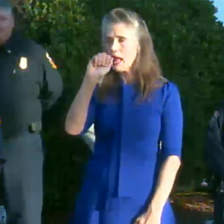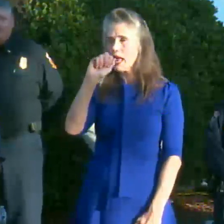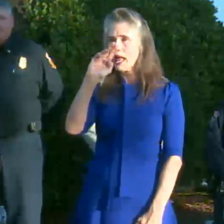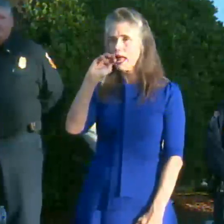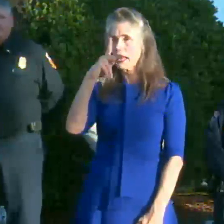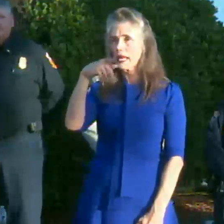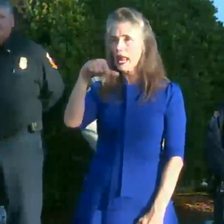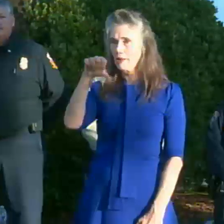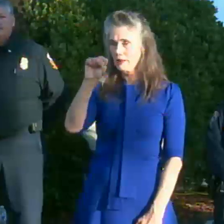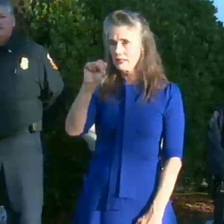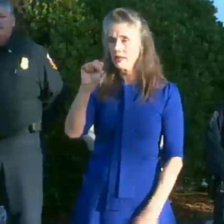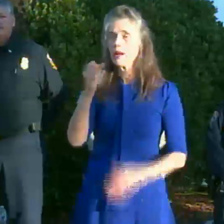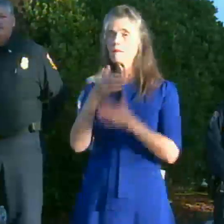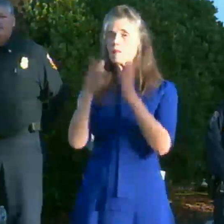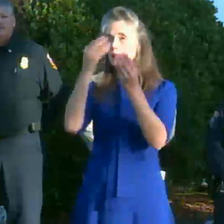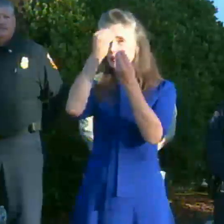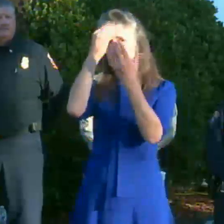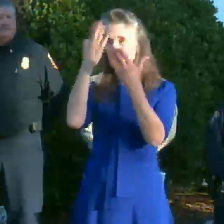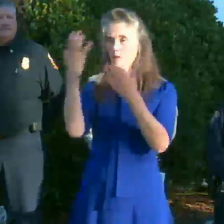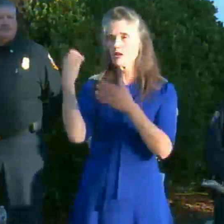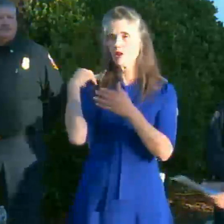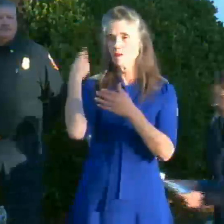District.